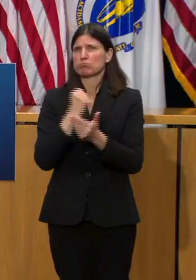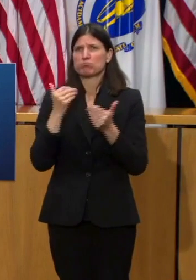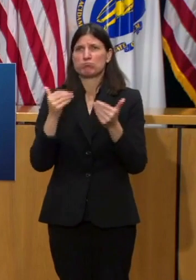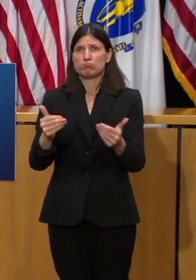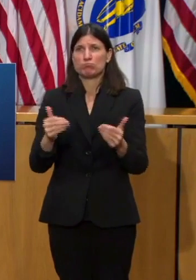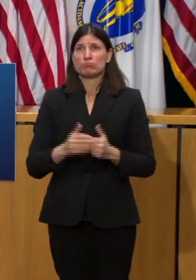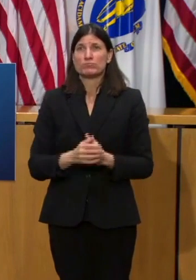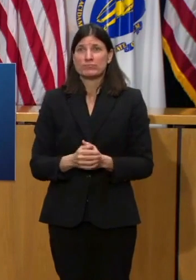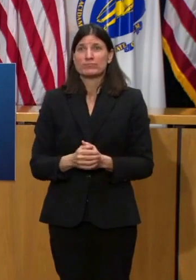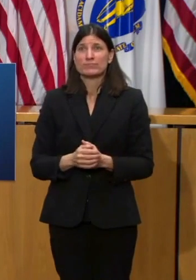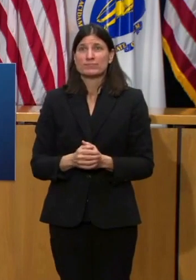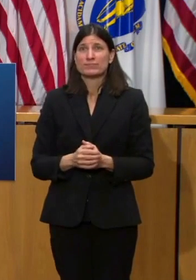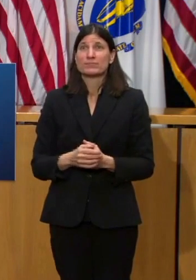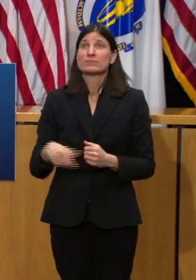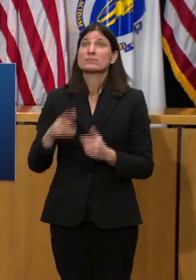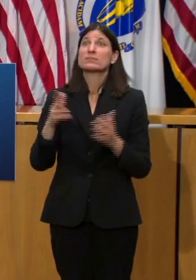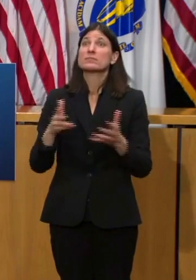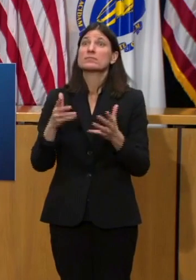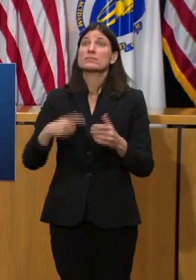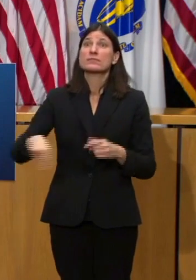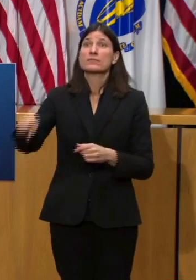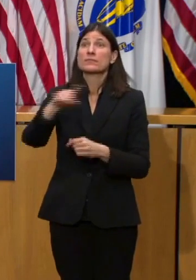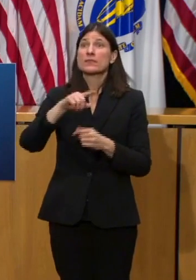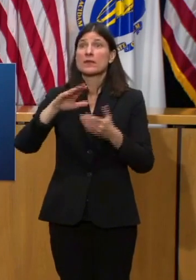them, please do so online.